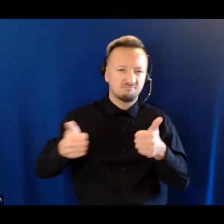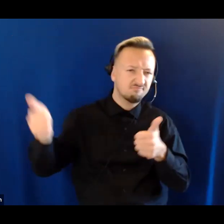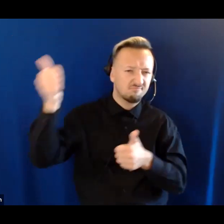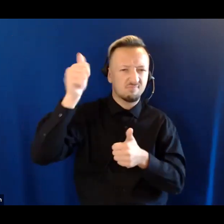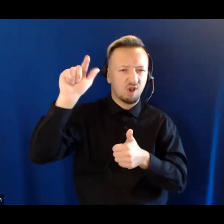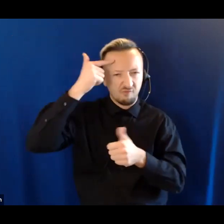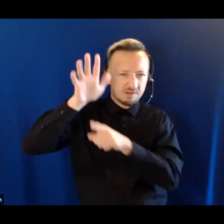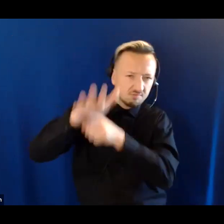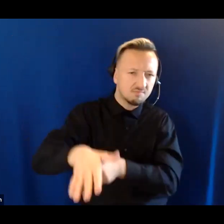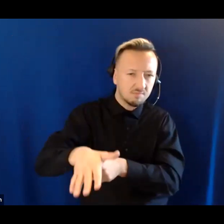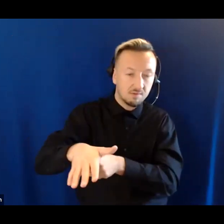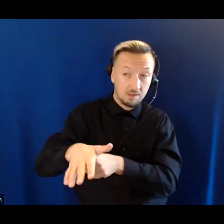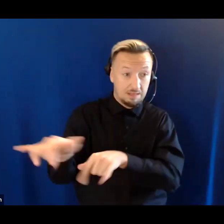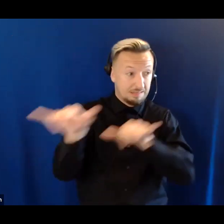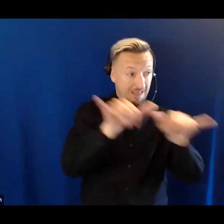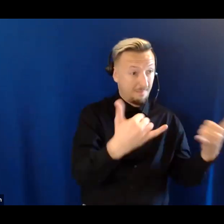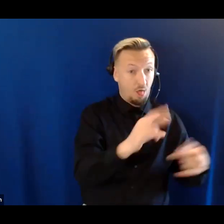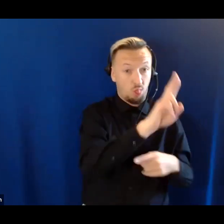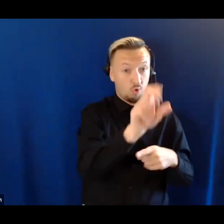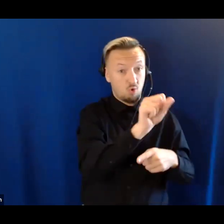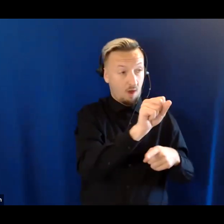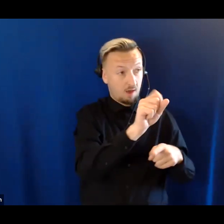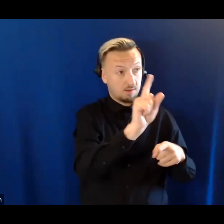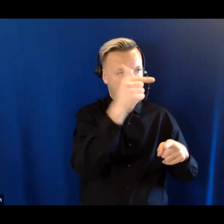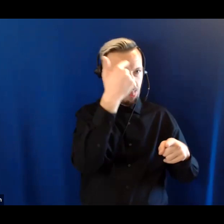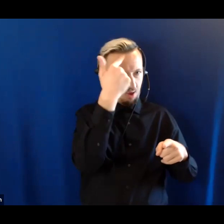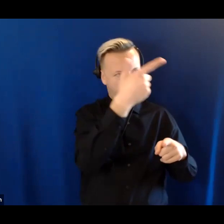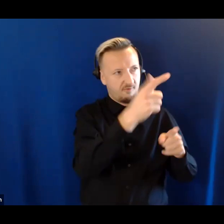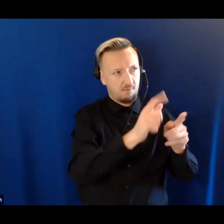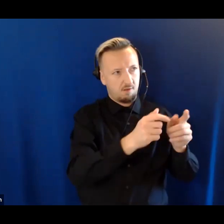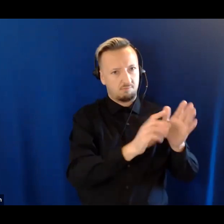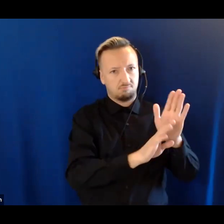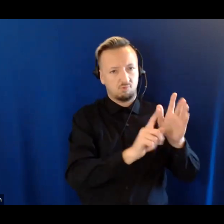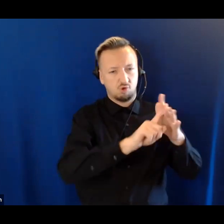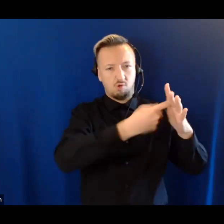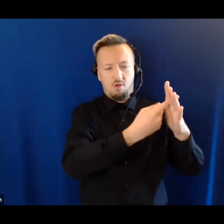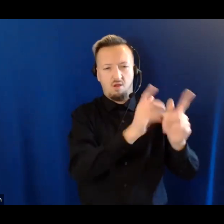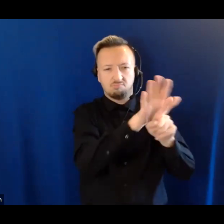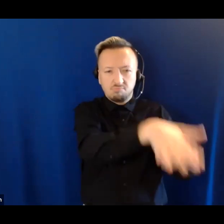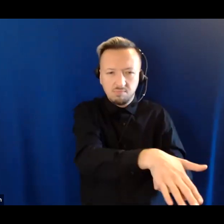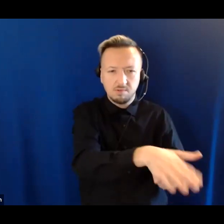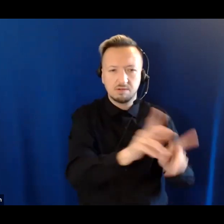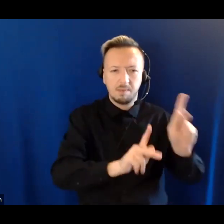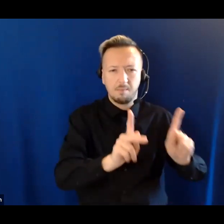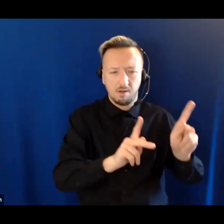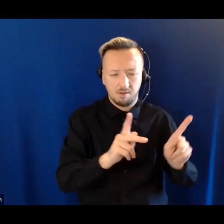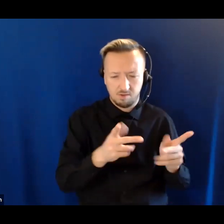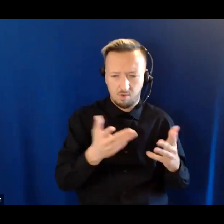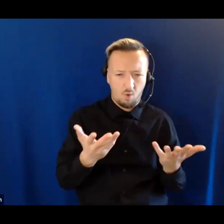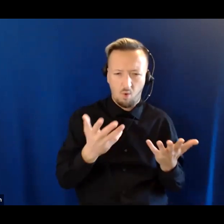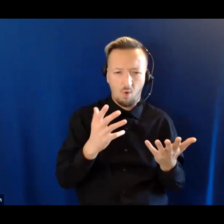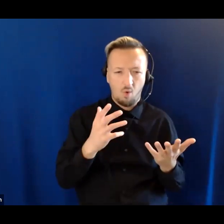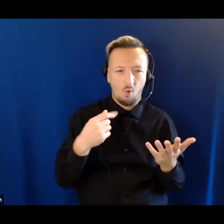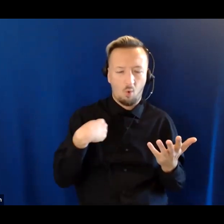in the US, because we have been scared to talk about the political ramifications of whatever the moment is.